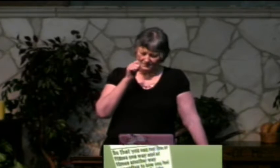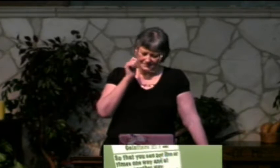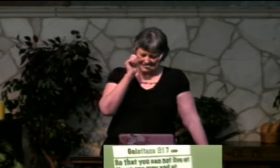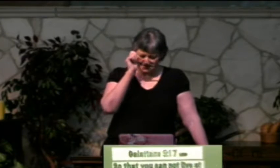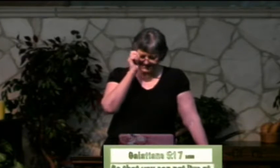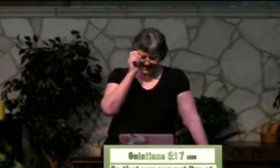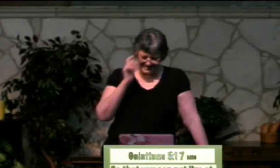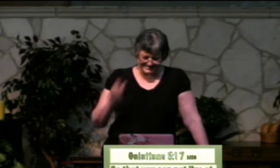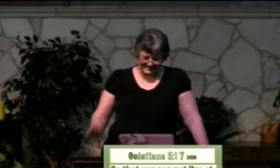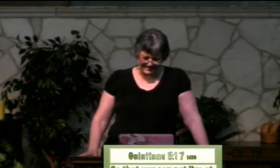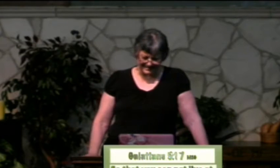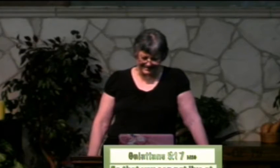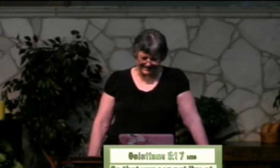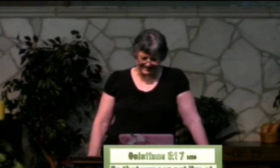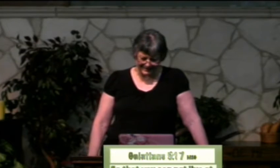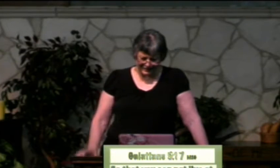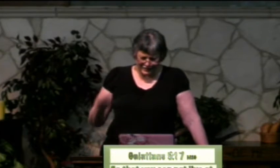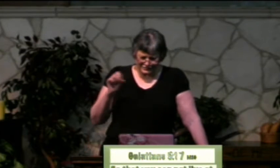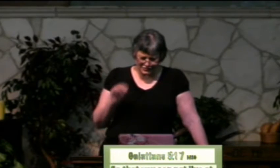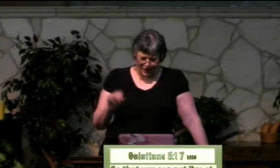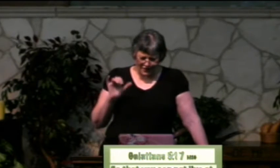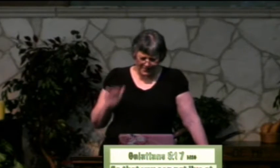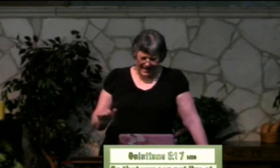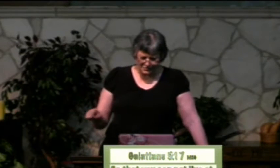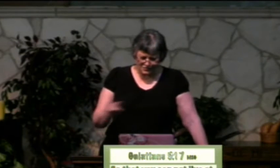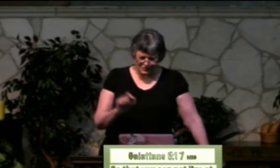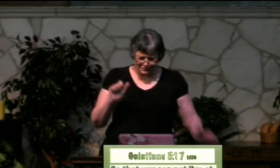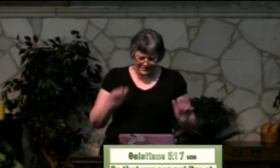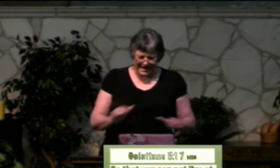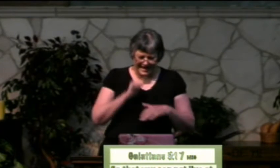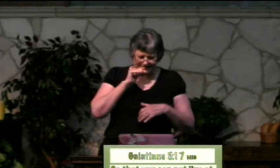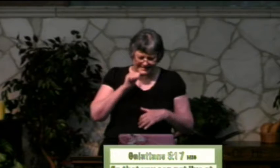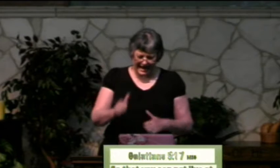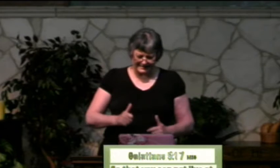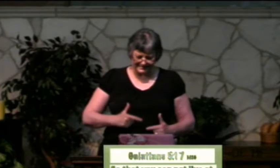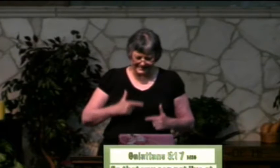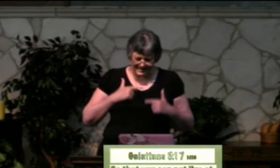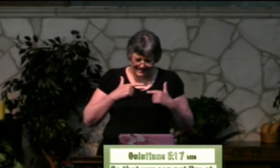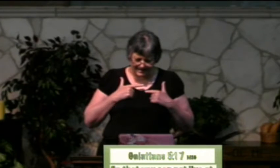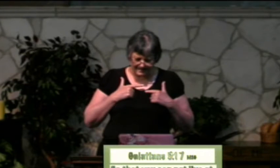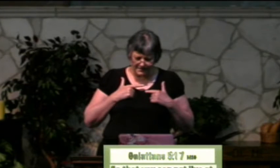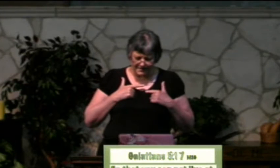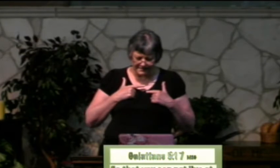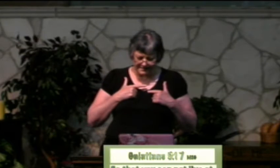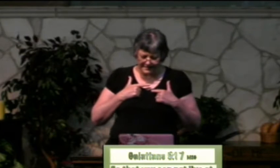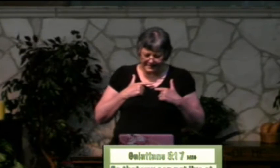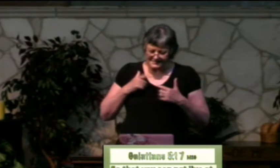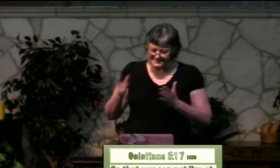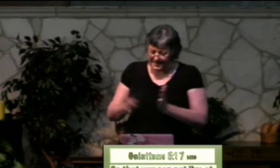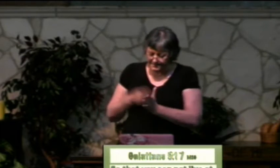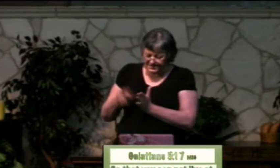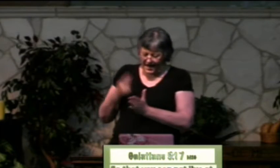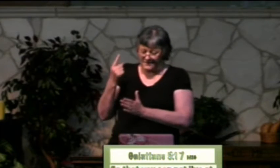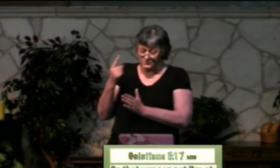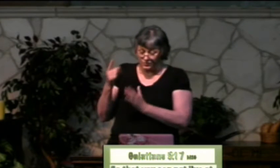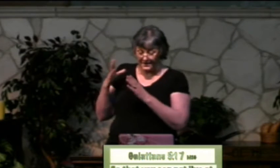It says, so that you cannot live sometimes one